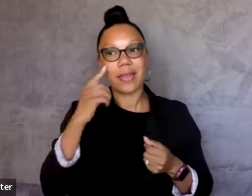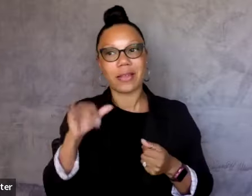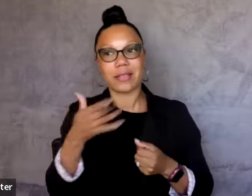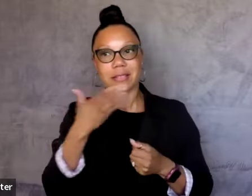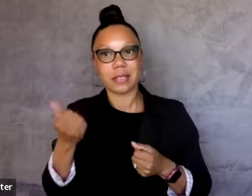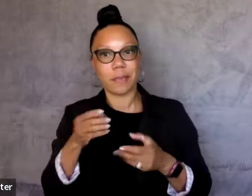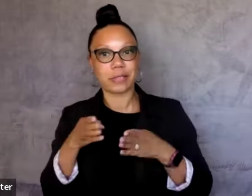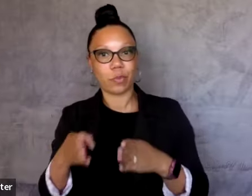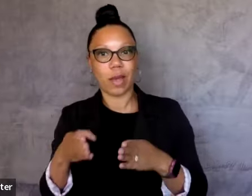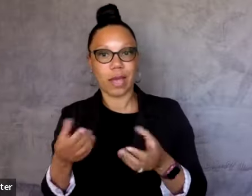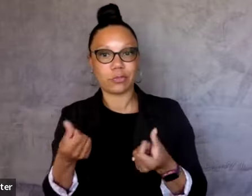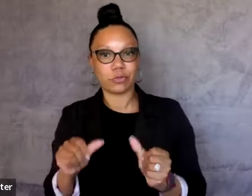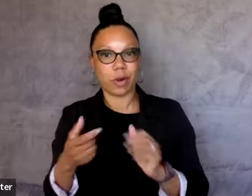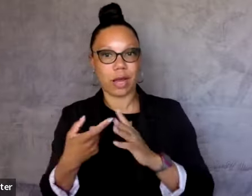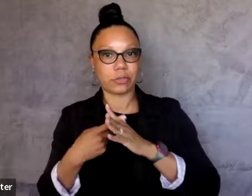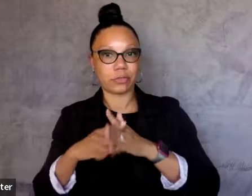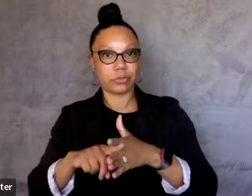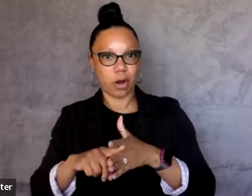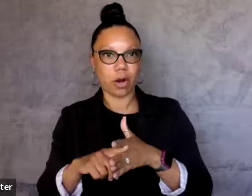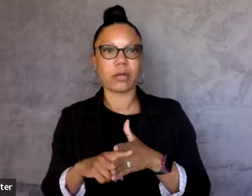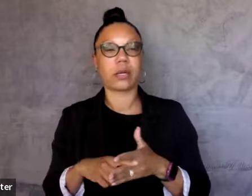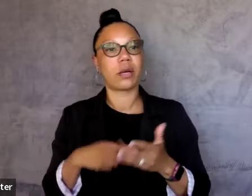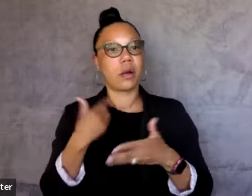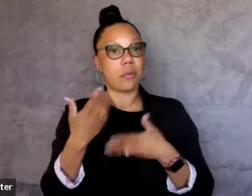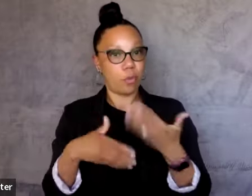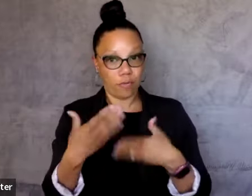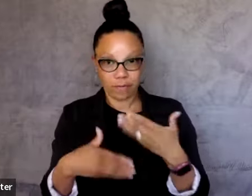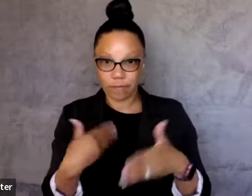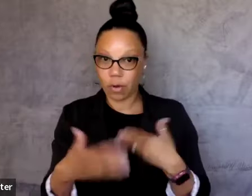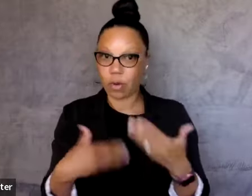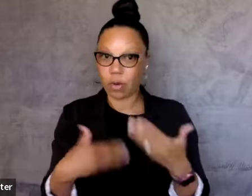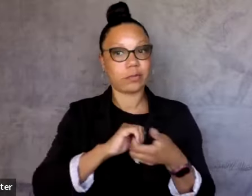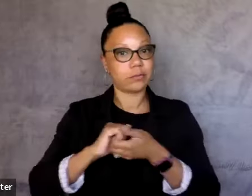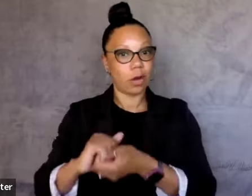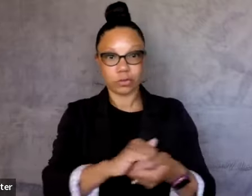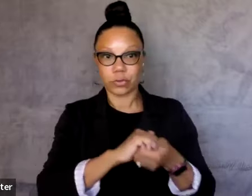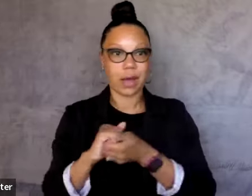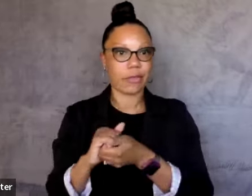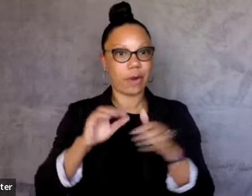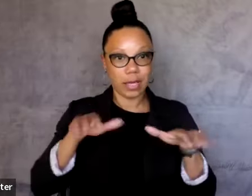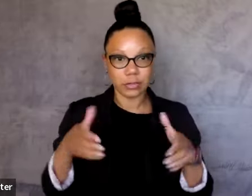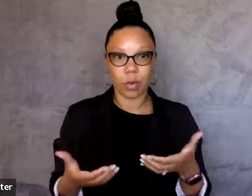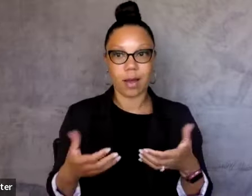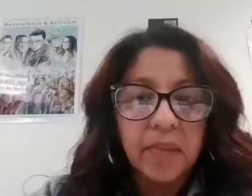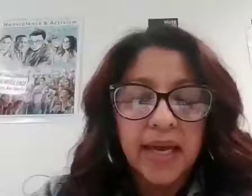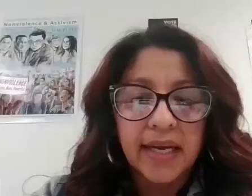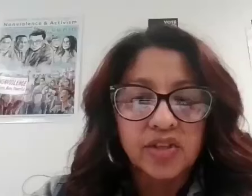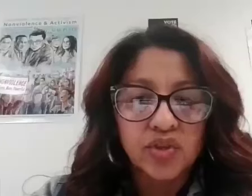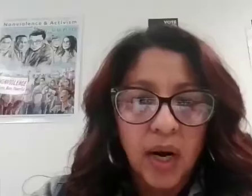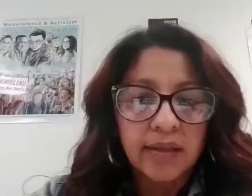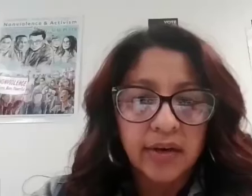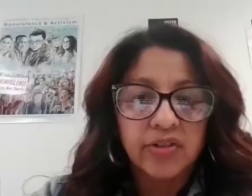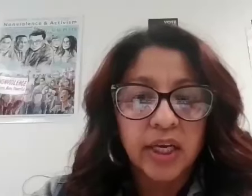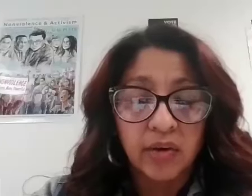try to start moving forward as one, like I said, as we have done today. And